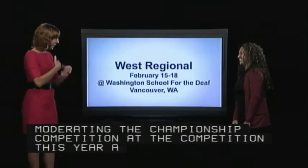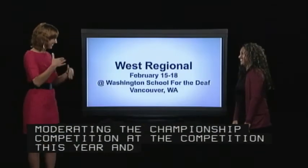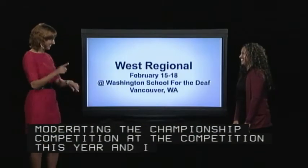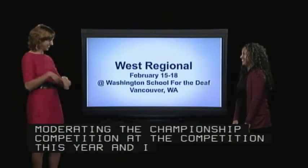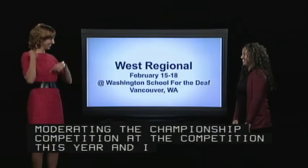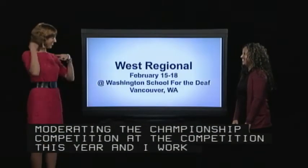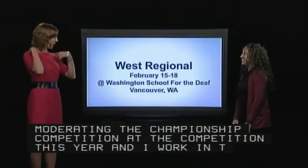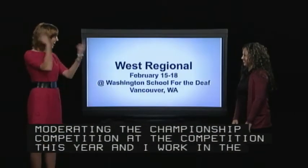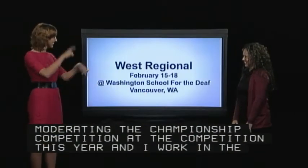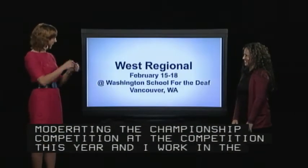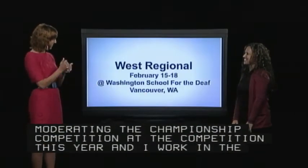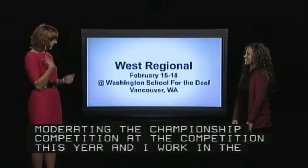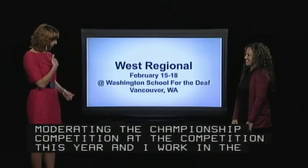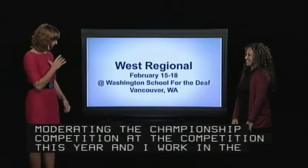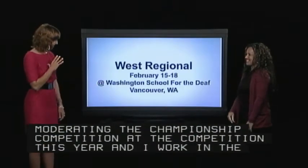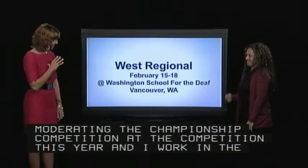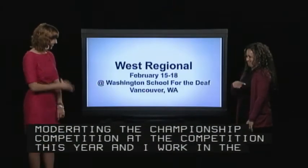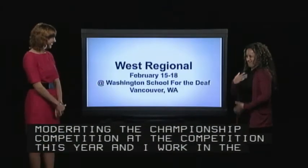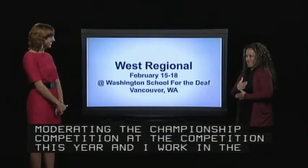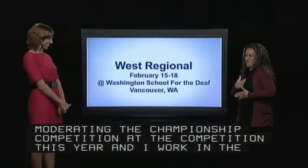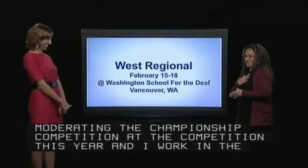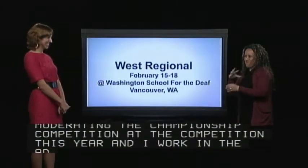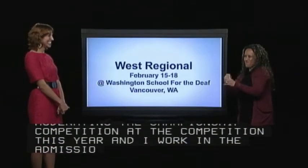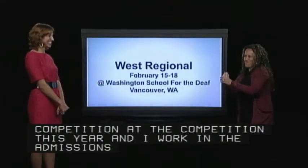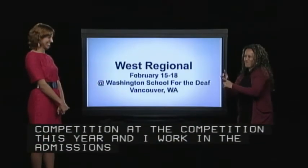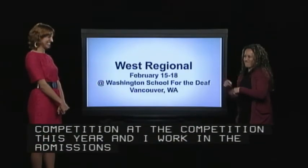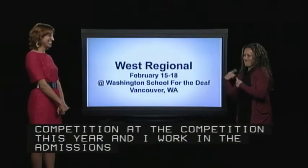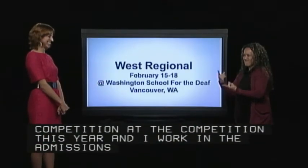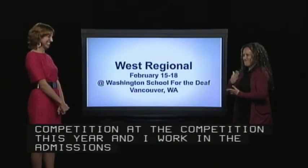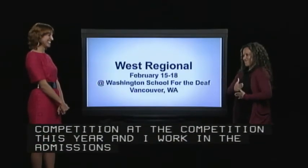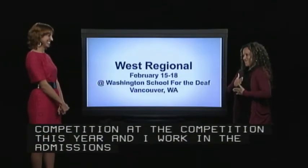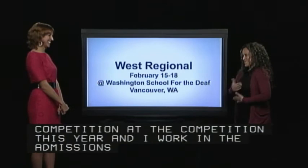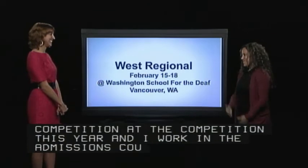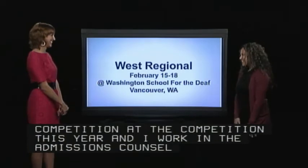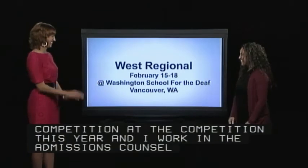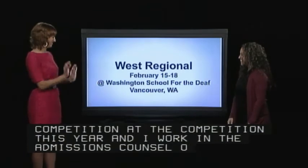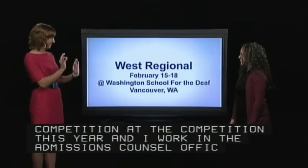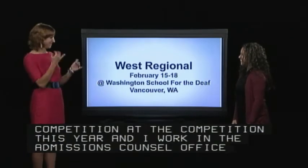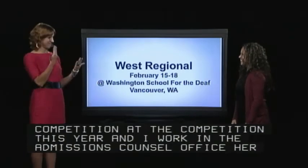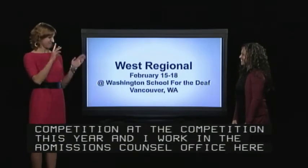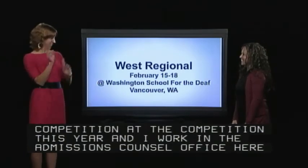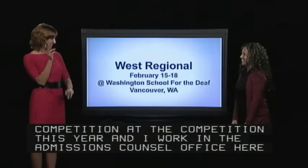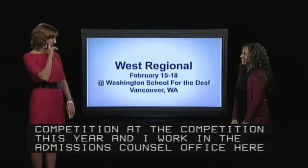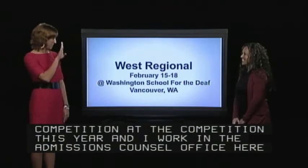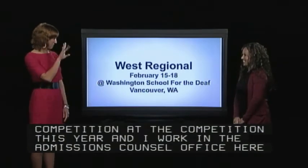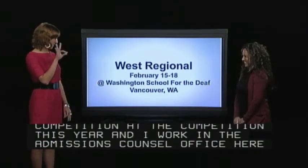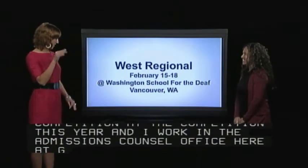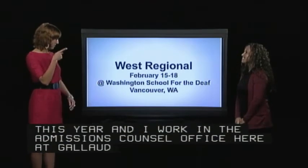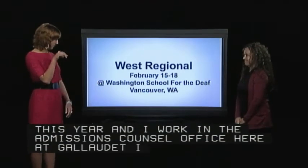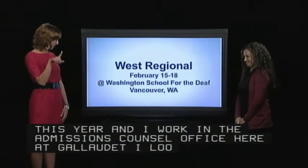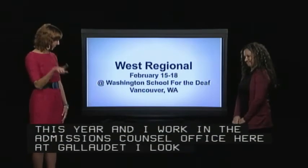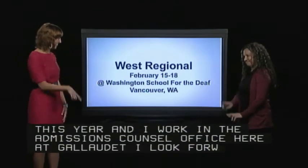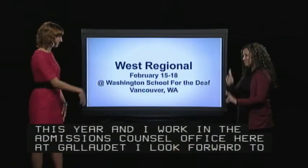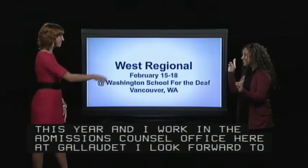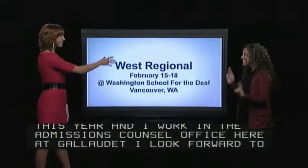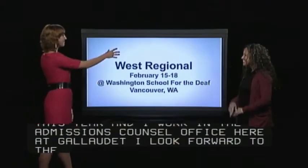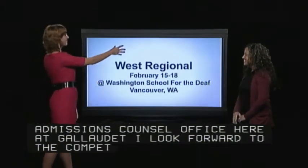forward to the competition. Wow, your fourth time. You've been with us for quite a long time. Oh, I love it. Well, are you ready to take a look at our buff and